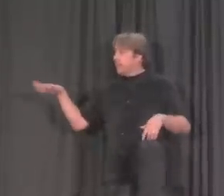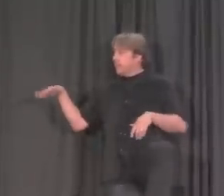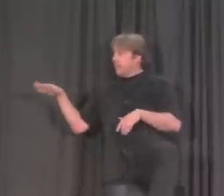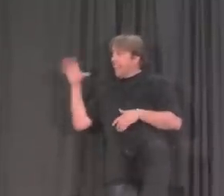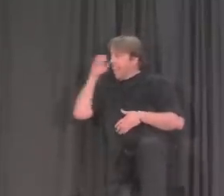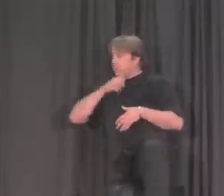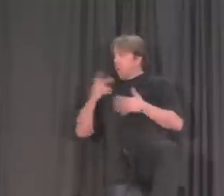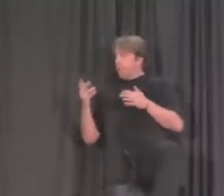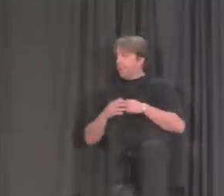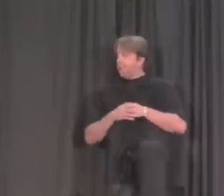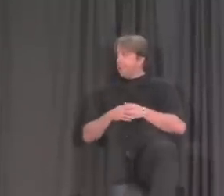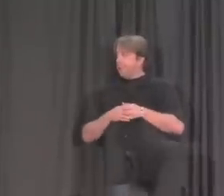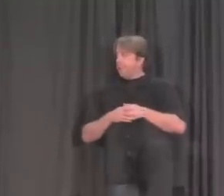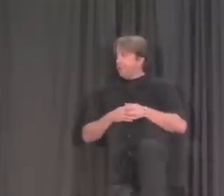"Hey, guess what?"